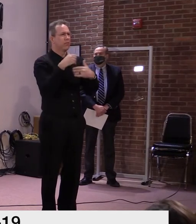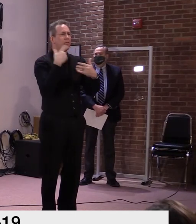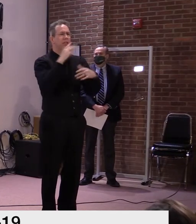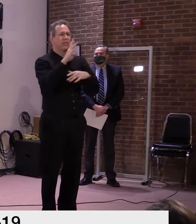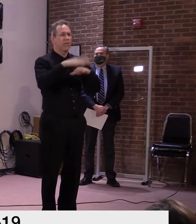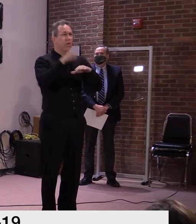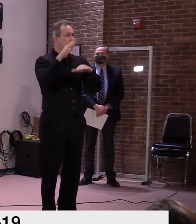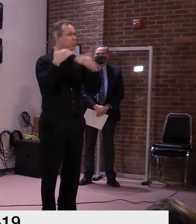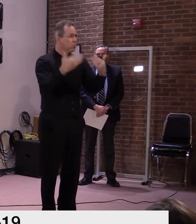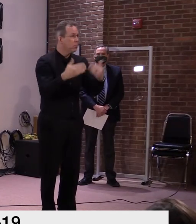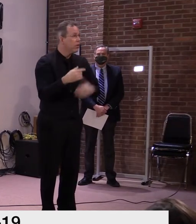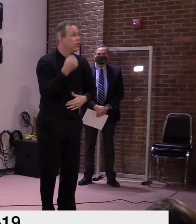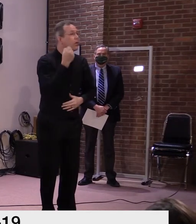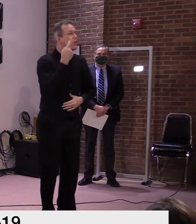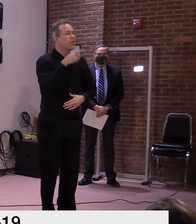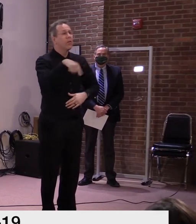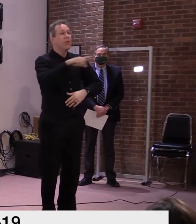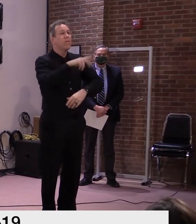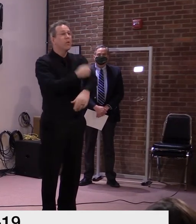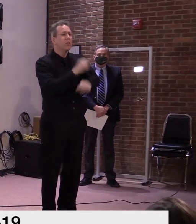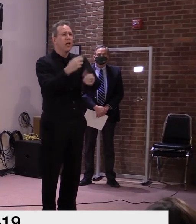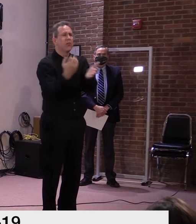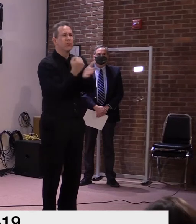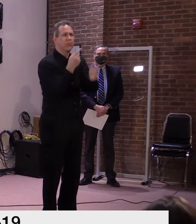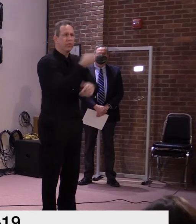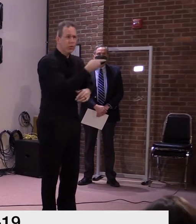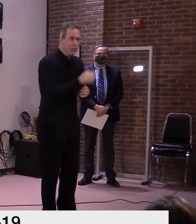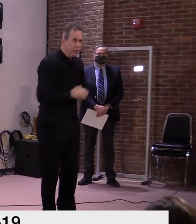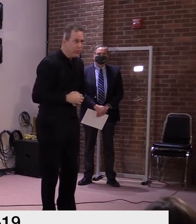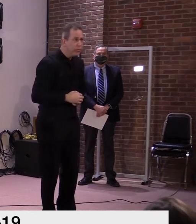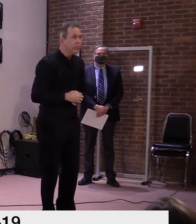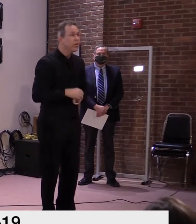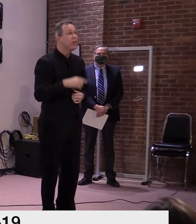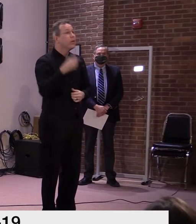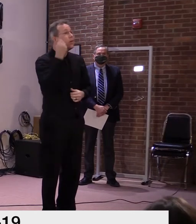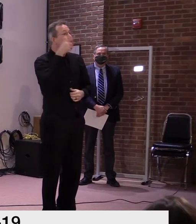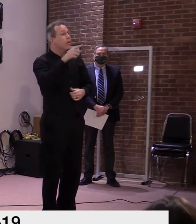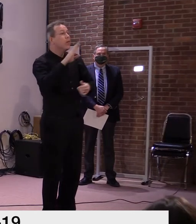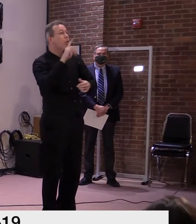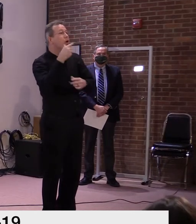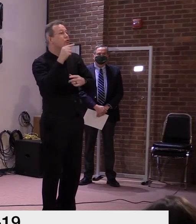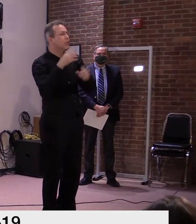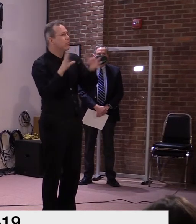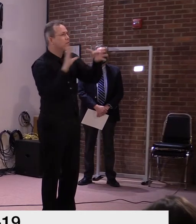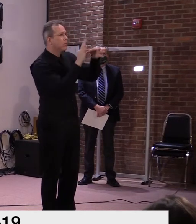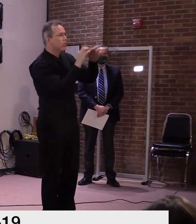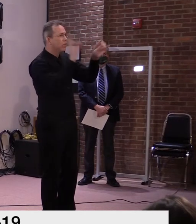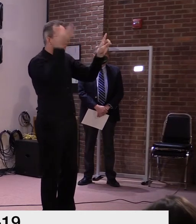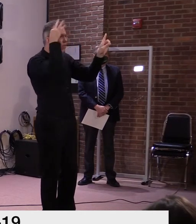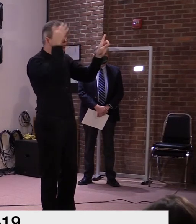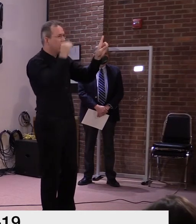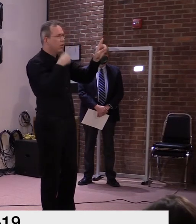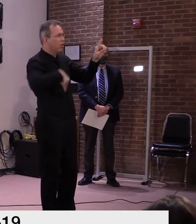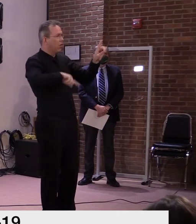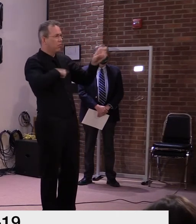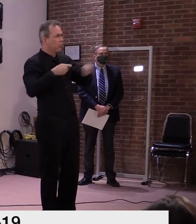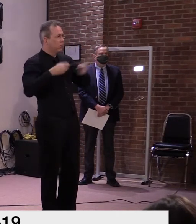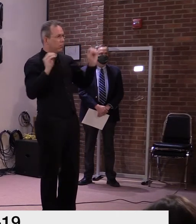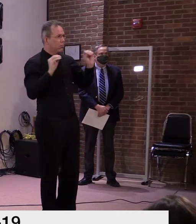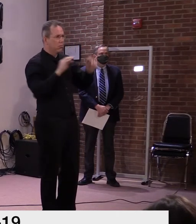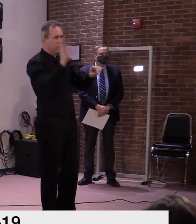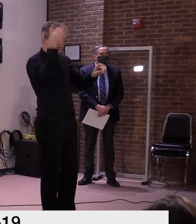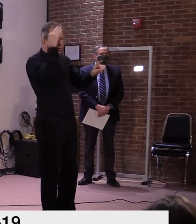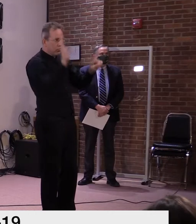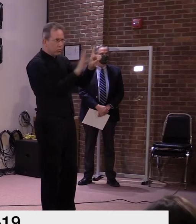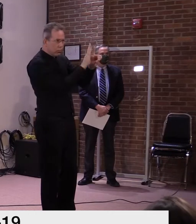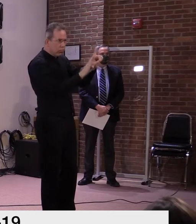vaccination program is run by the federal government, not by the states. So if you're 65 or older and you'd like to try to